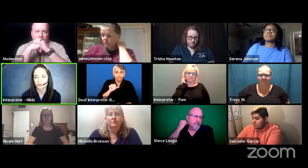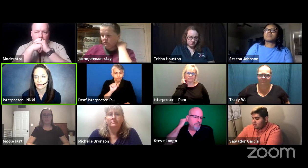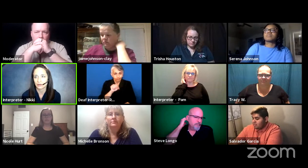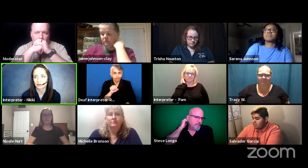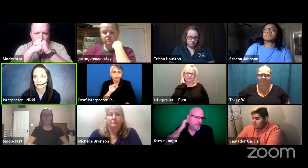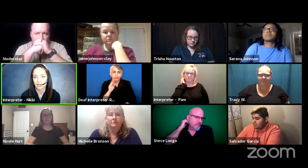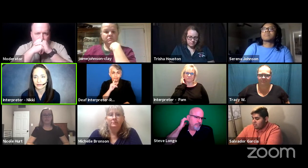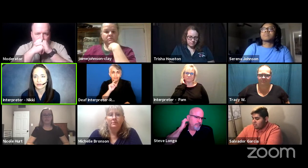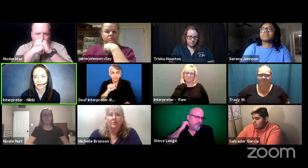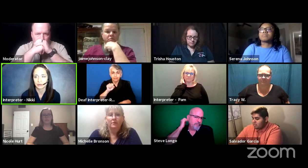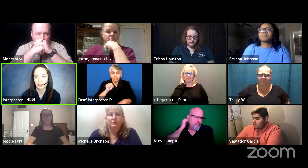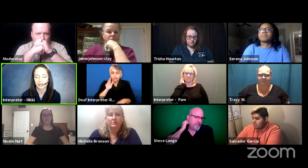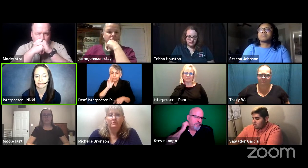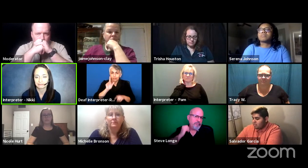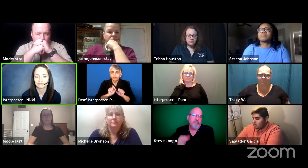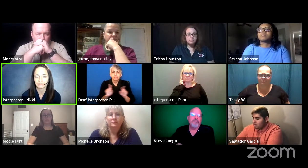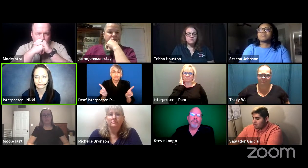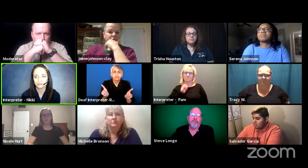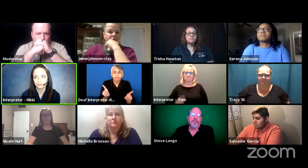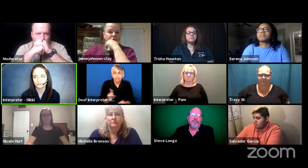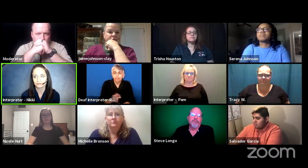do that with me after, that would be great.